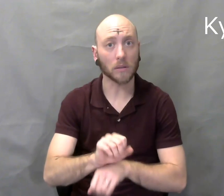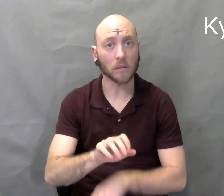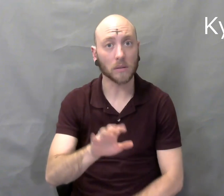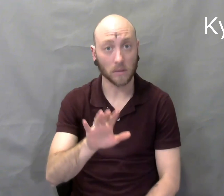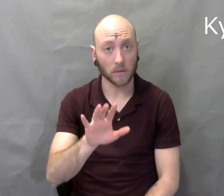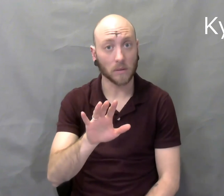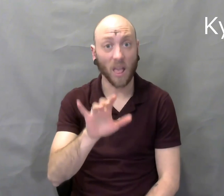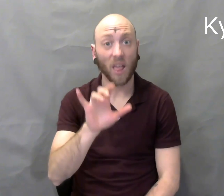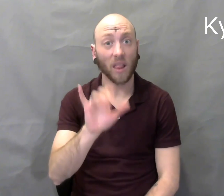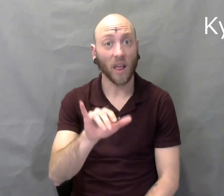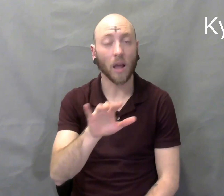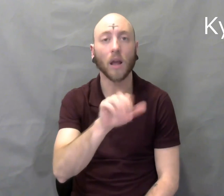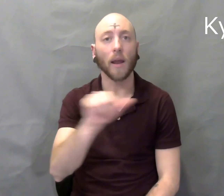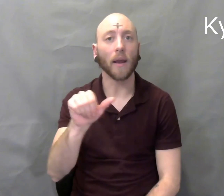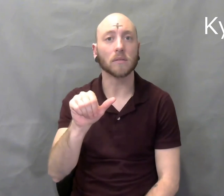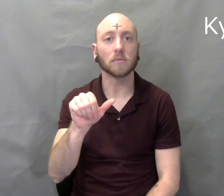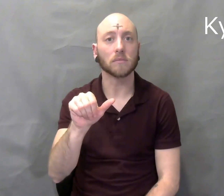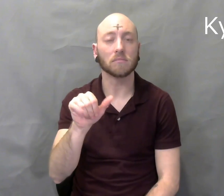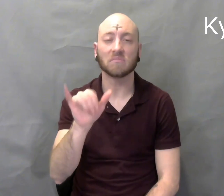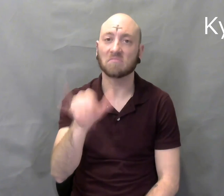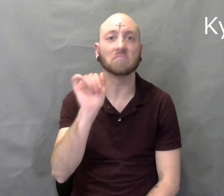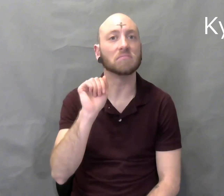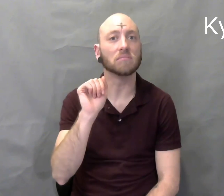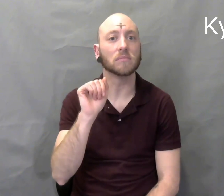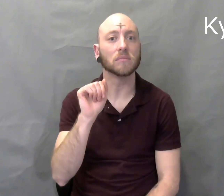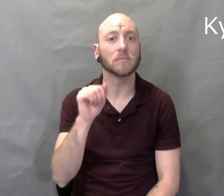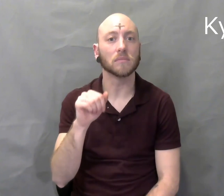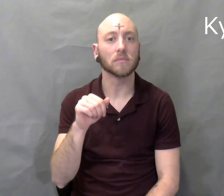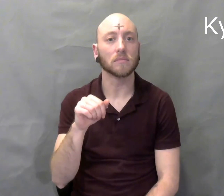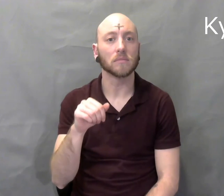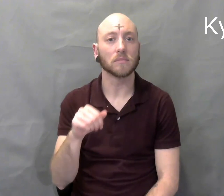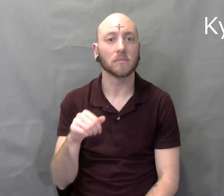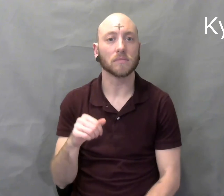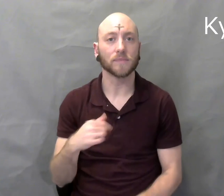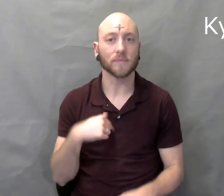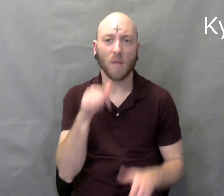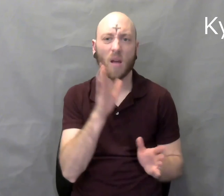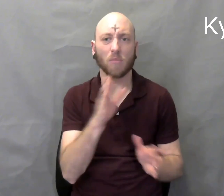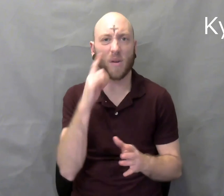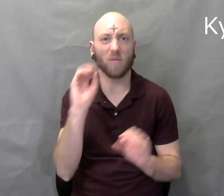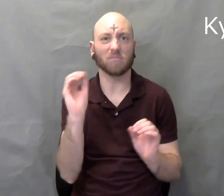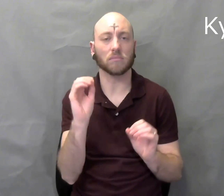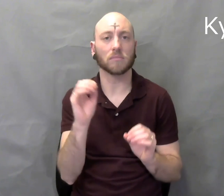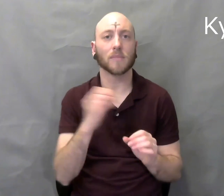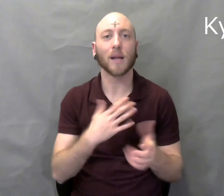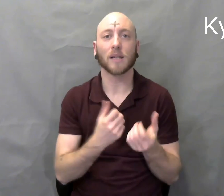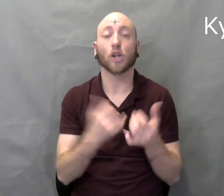program, is that I do not have to prepare my life for anything. My sponsor says to me all the time,